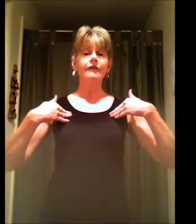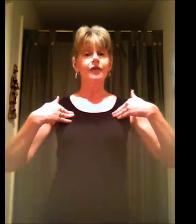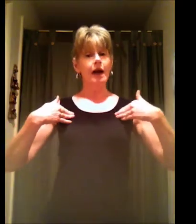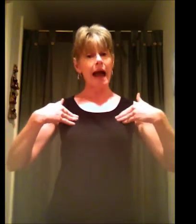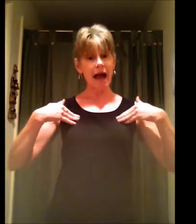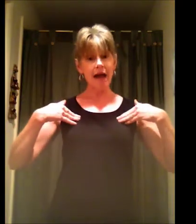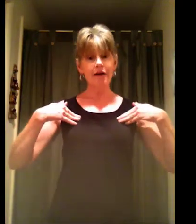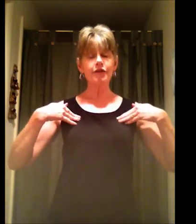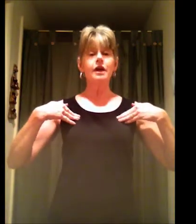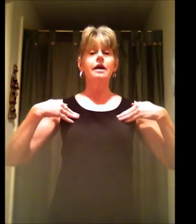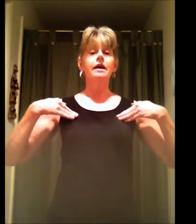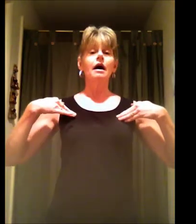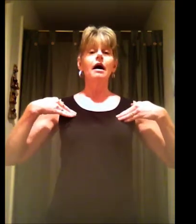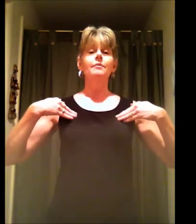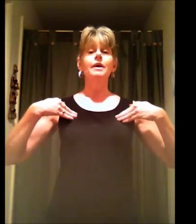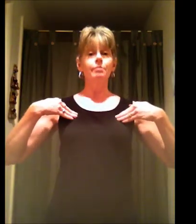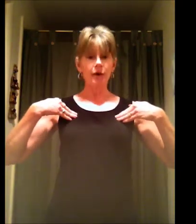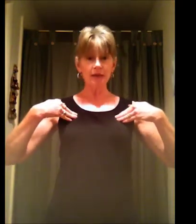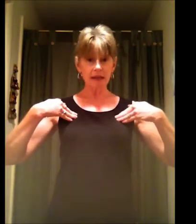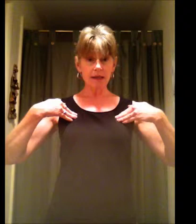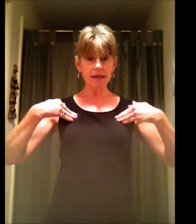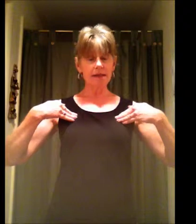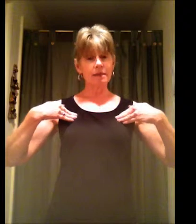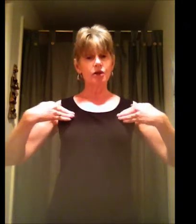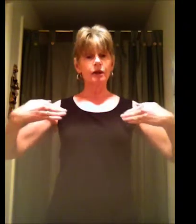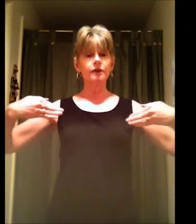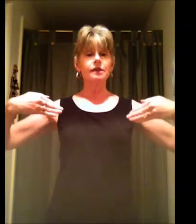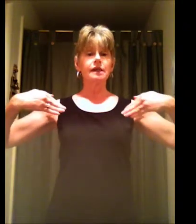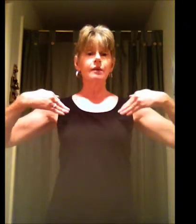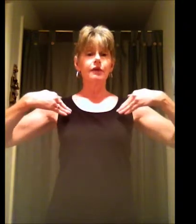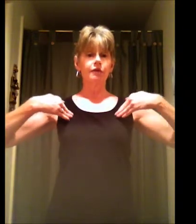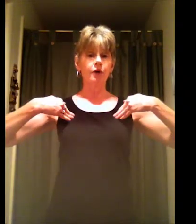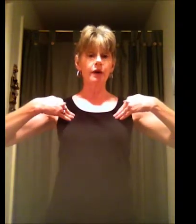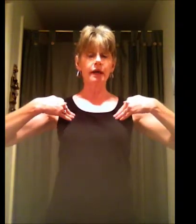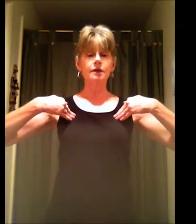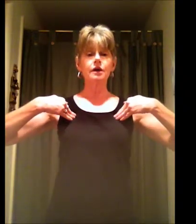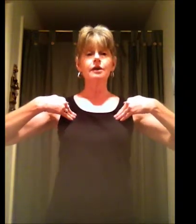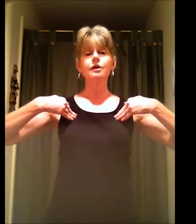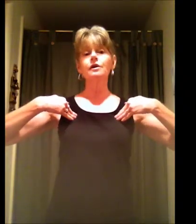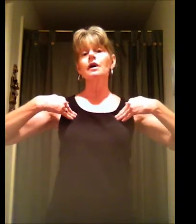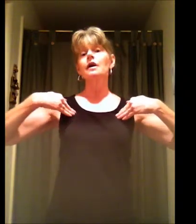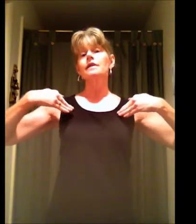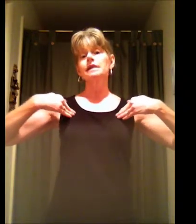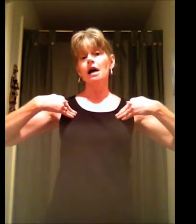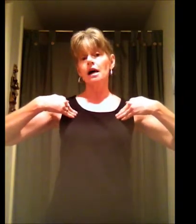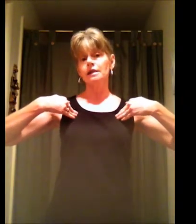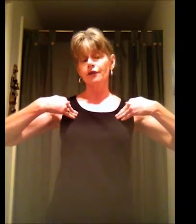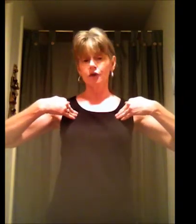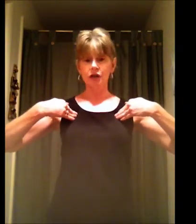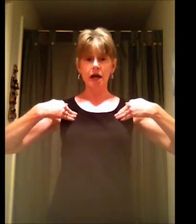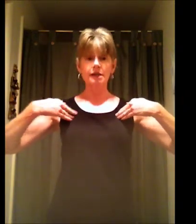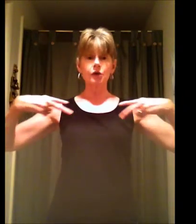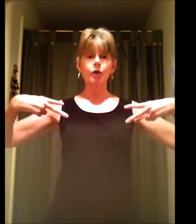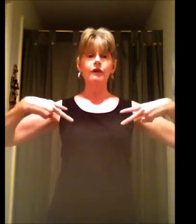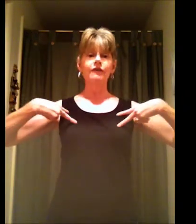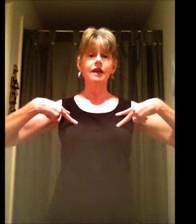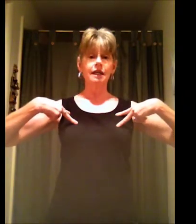for have. In both sign systems, you'll either see it with a full hand on the sides of your chest or